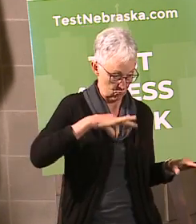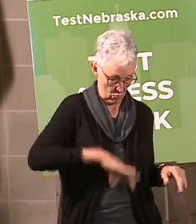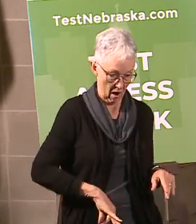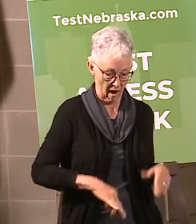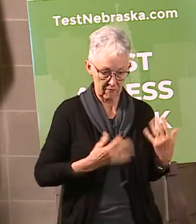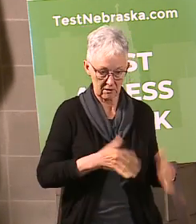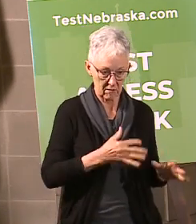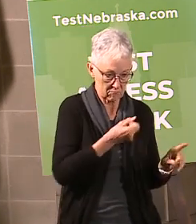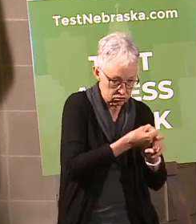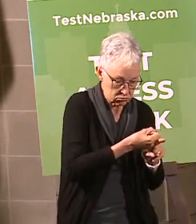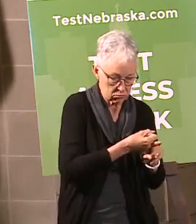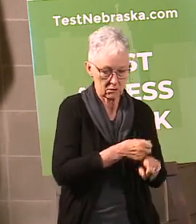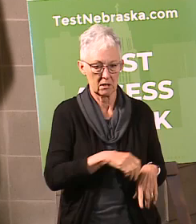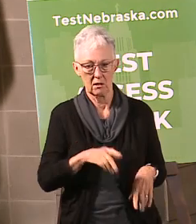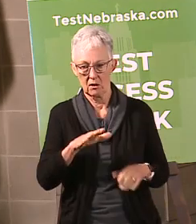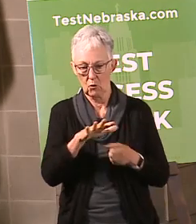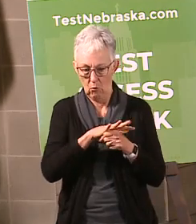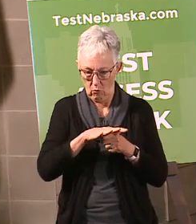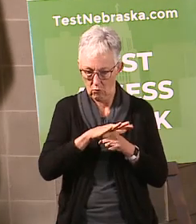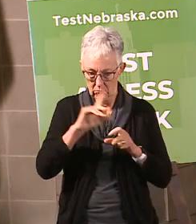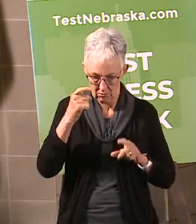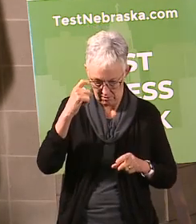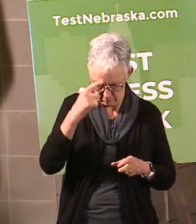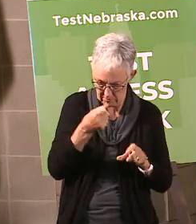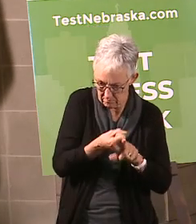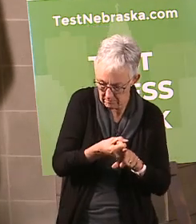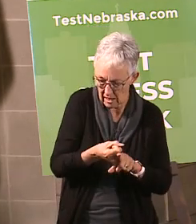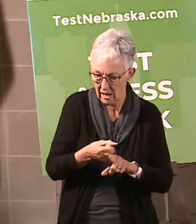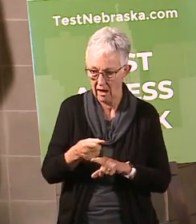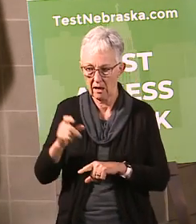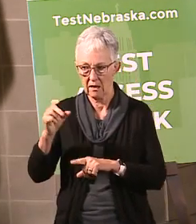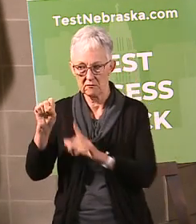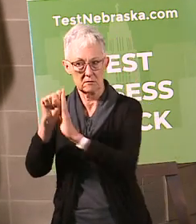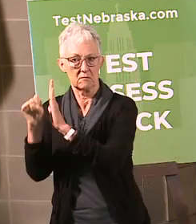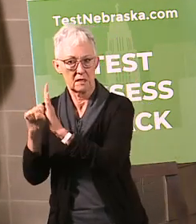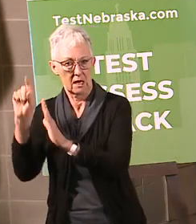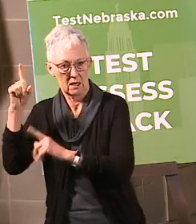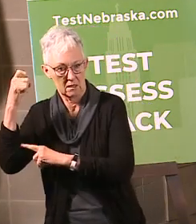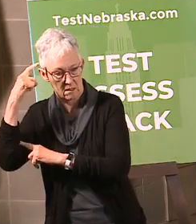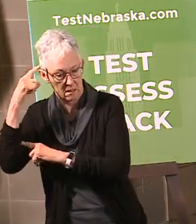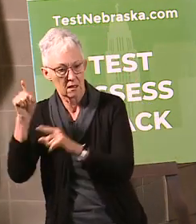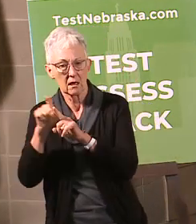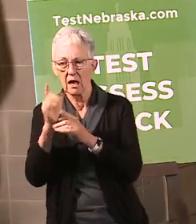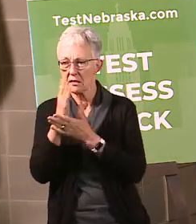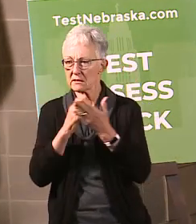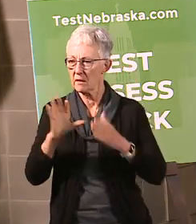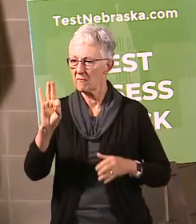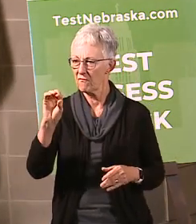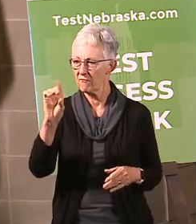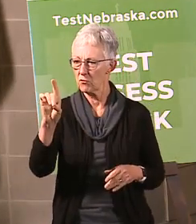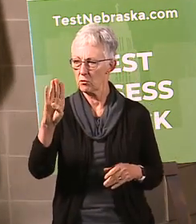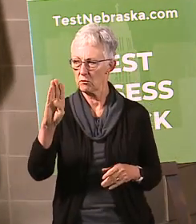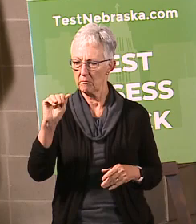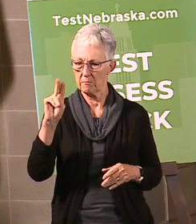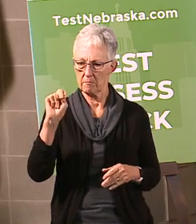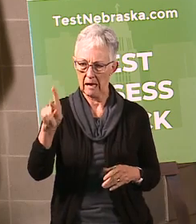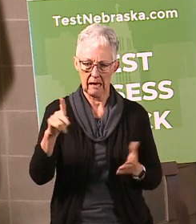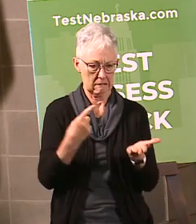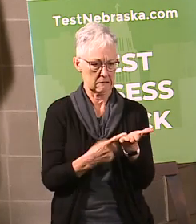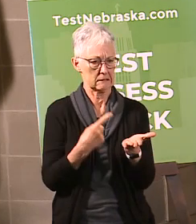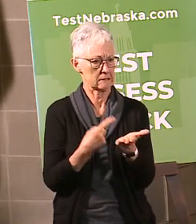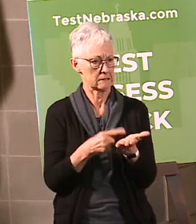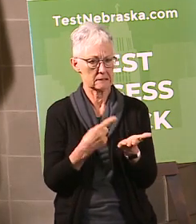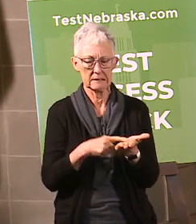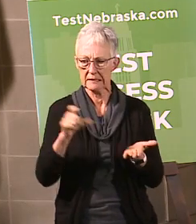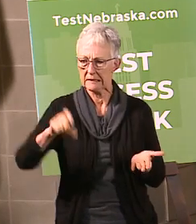been impacted, like local government's been impacted. And in particular, for example, we've had some of the food banks up here talking about the needs there, because we've seen people who